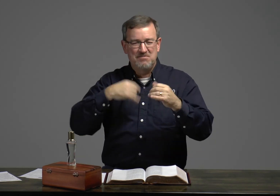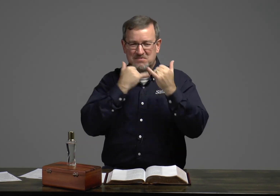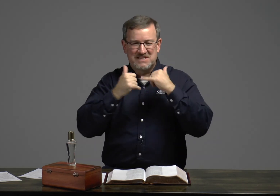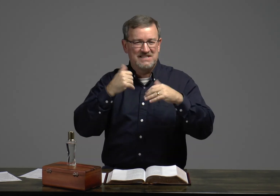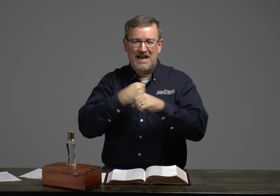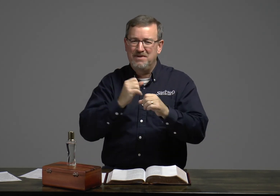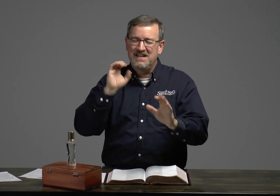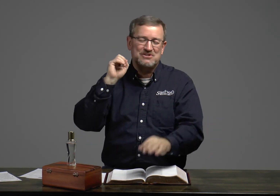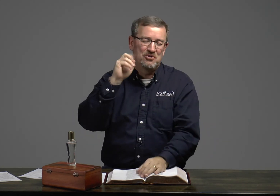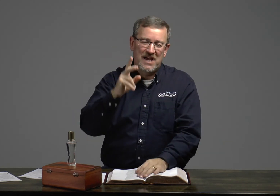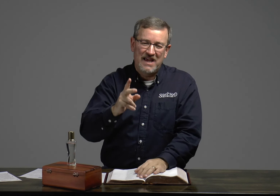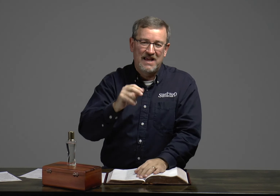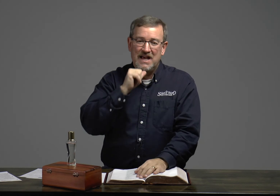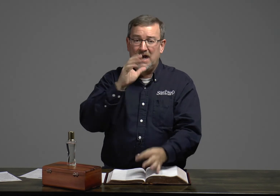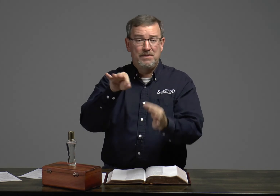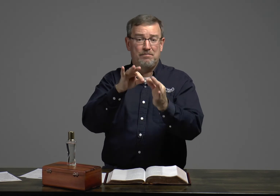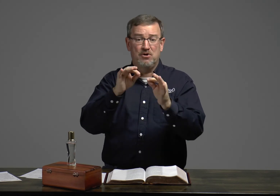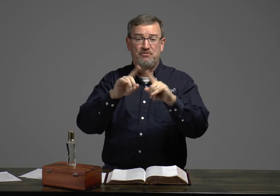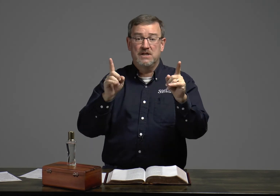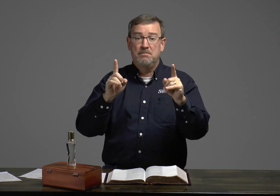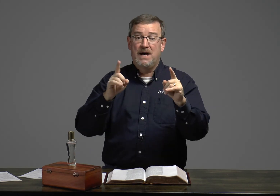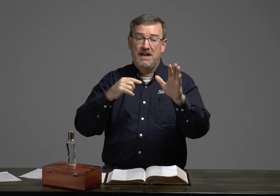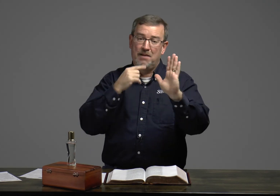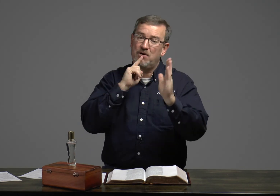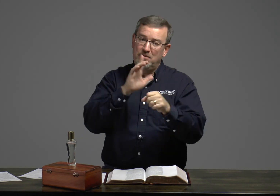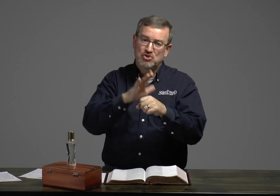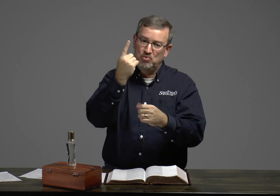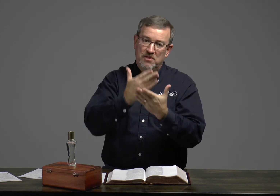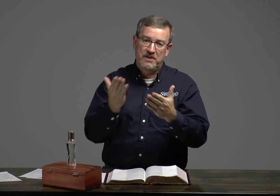me mistakes I made. It's okay. I'm not perfect, but I promise you one thing.